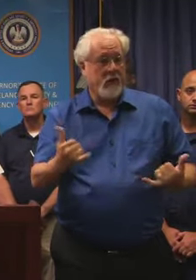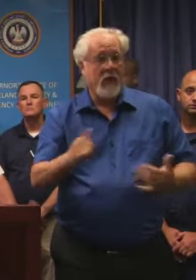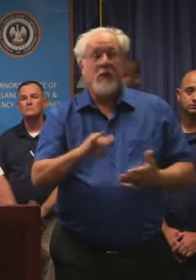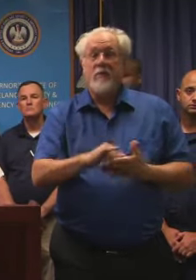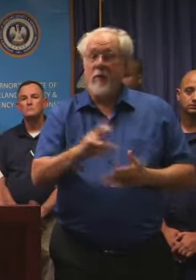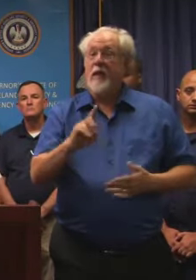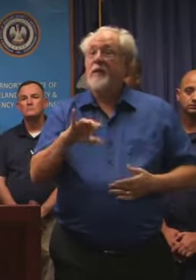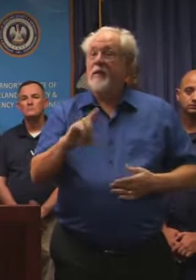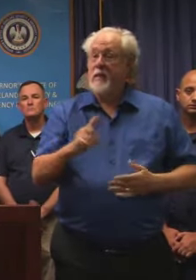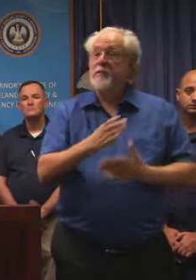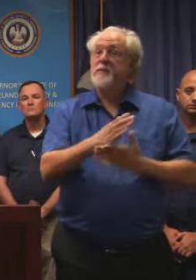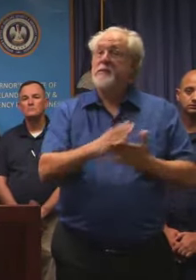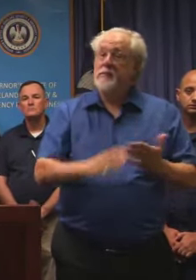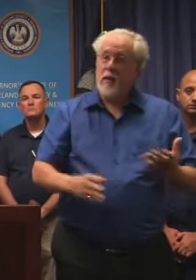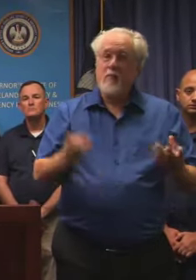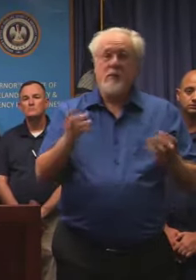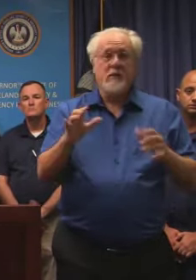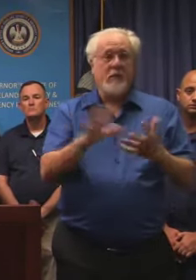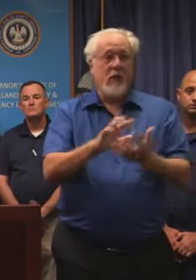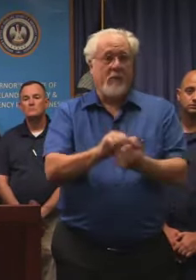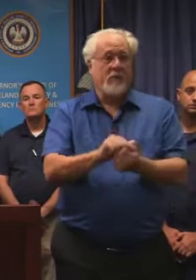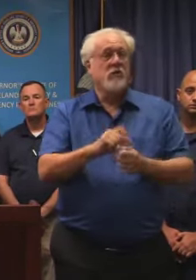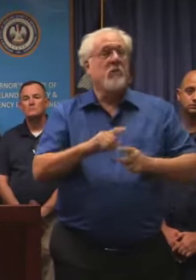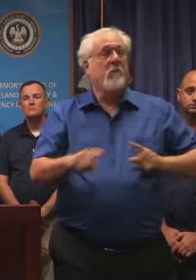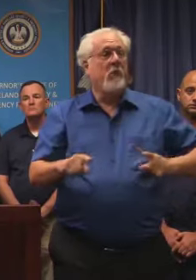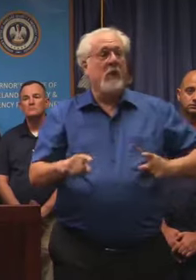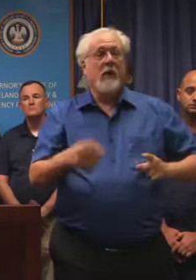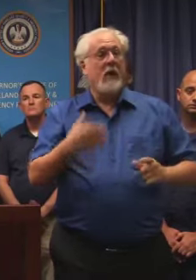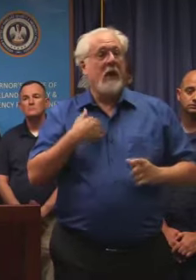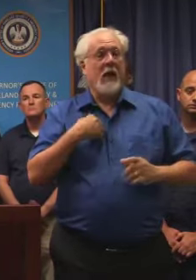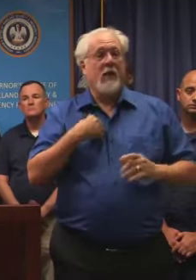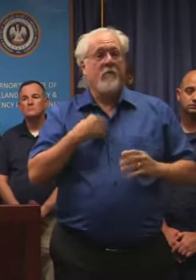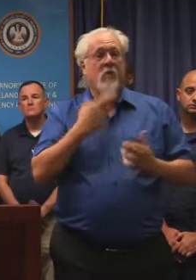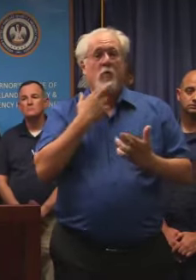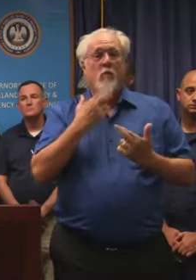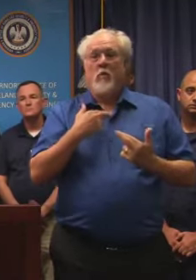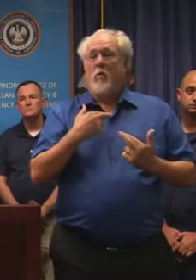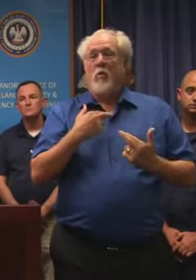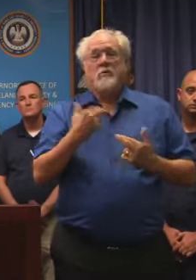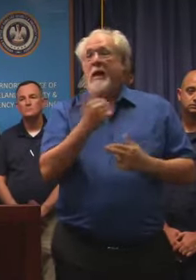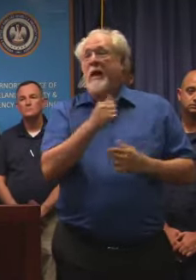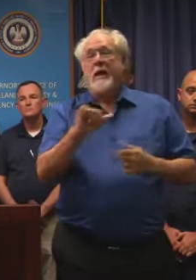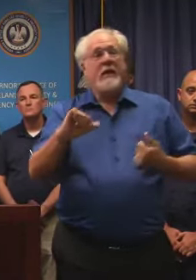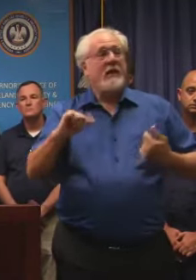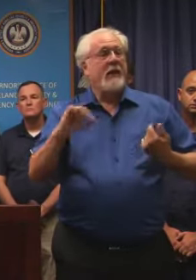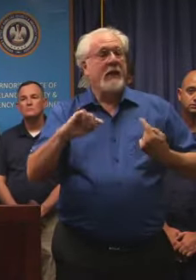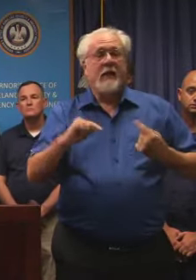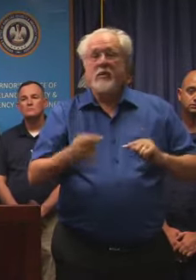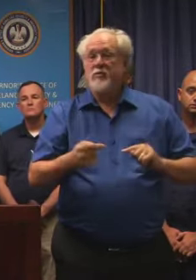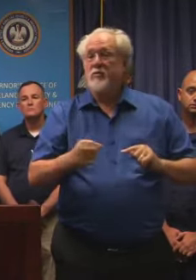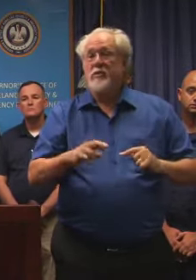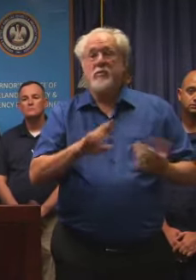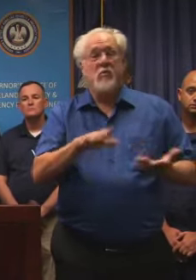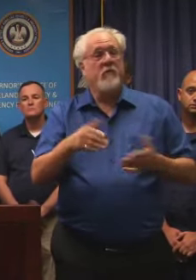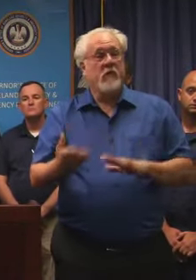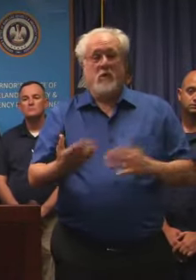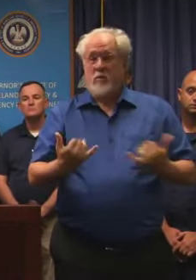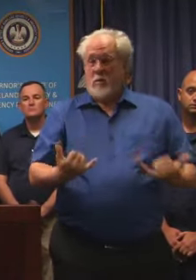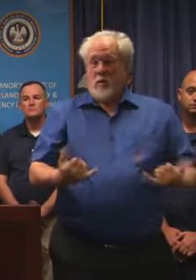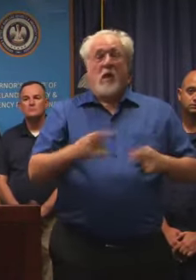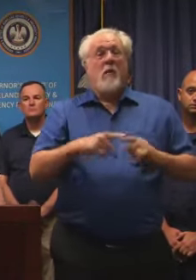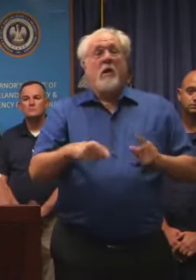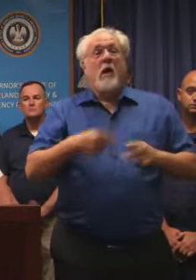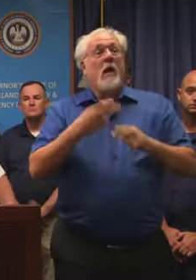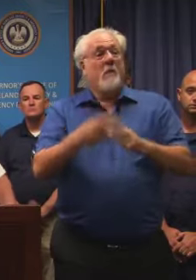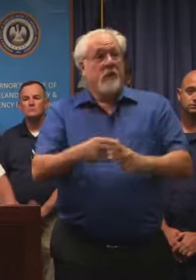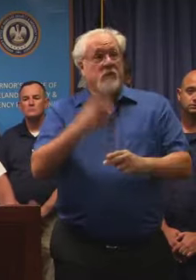did some property damage, but we do not have any reports of any injuries or fatalities at this point. But I